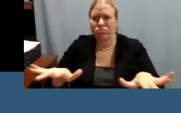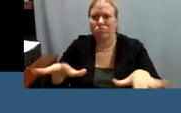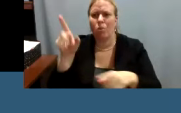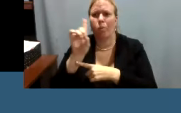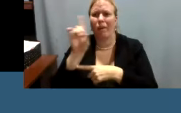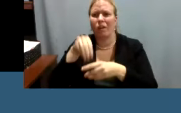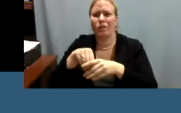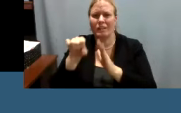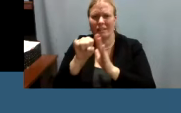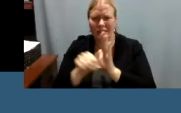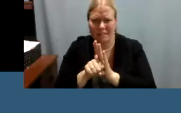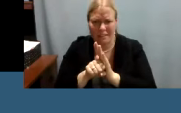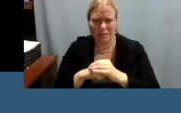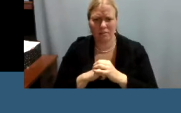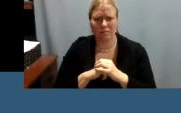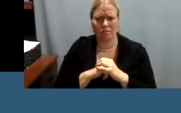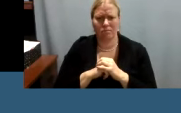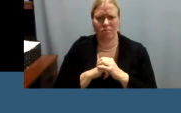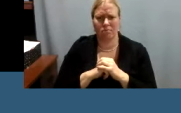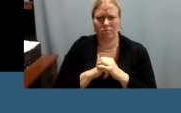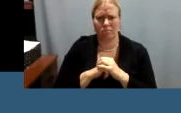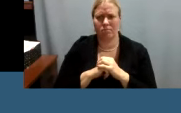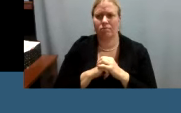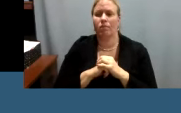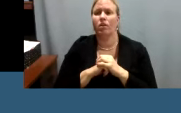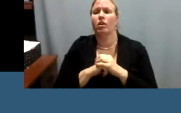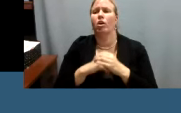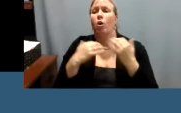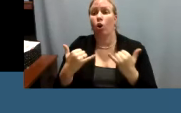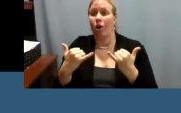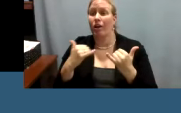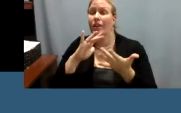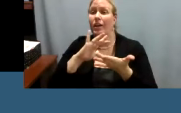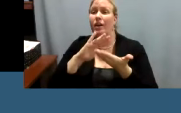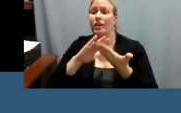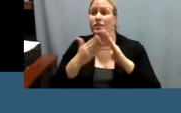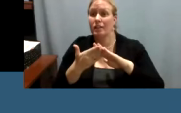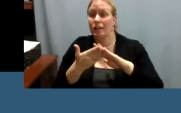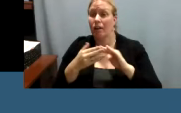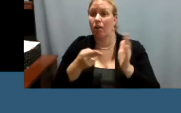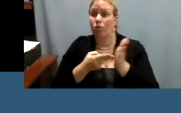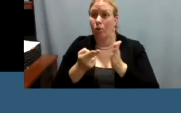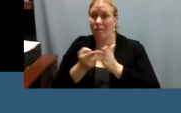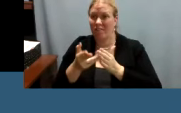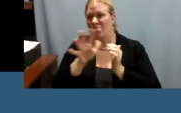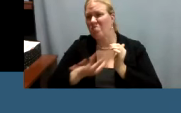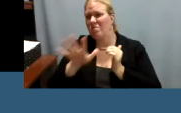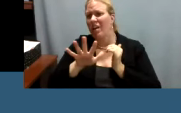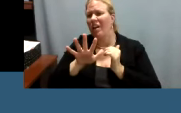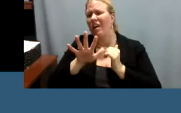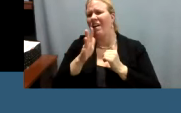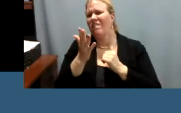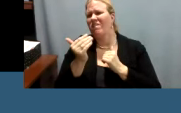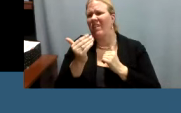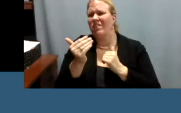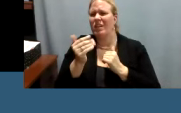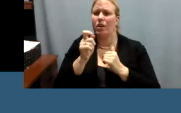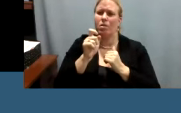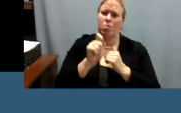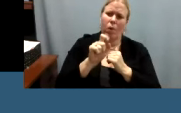primarily in the red alert currently the city of new haven is averaging about 51.8 cases per hundred thousand